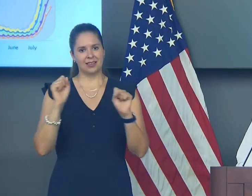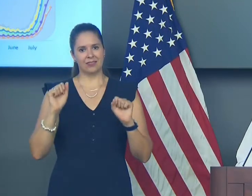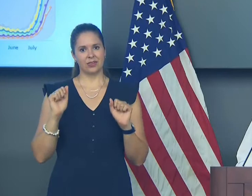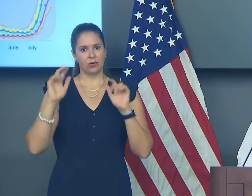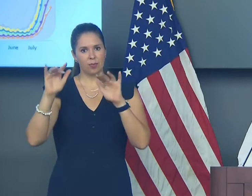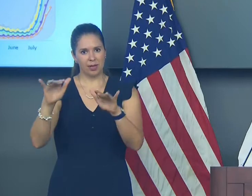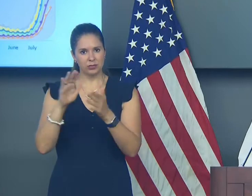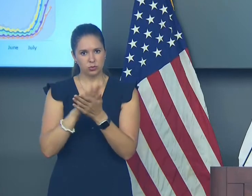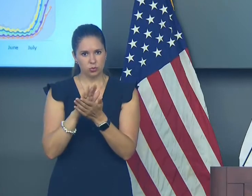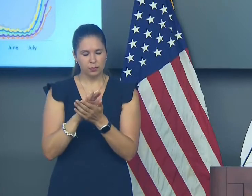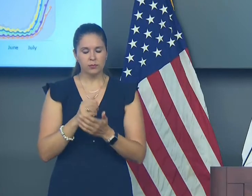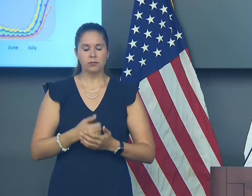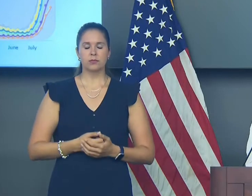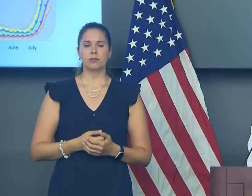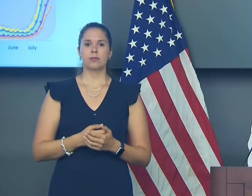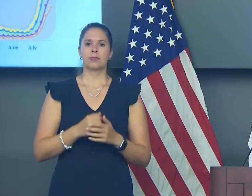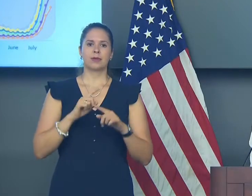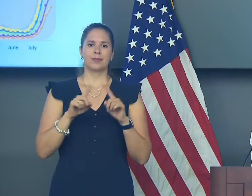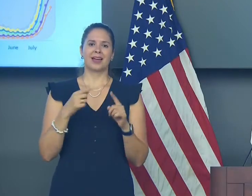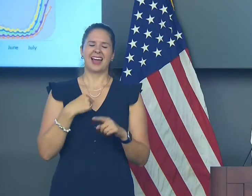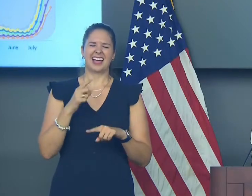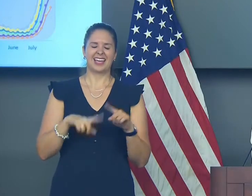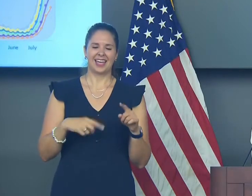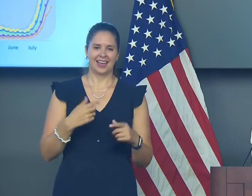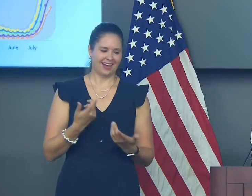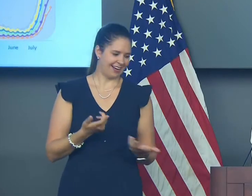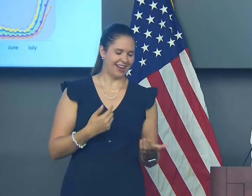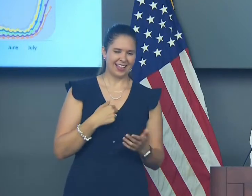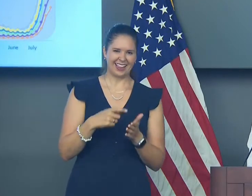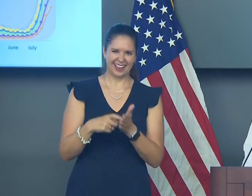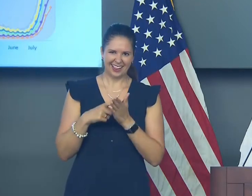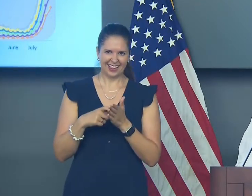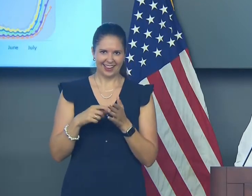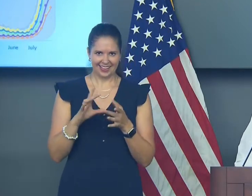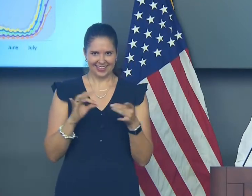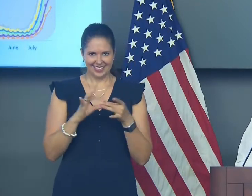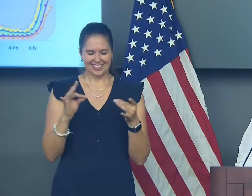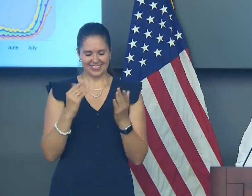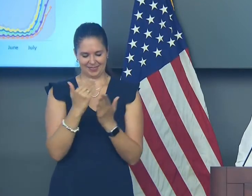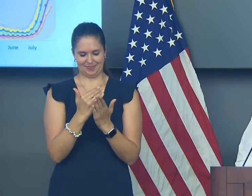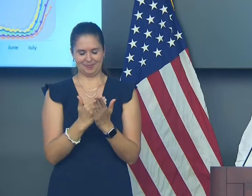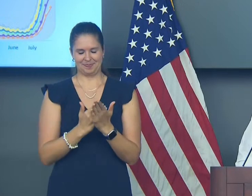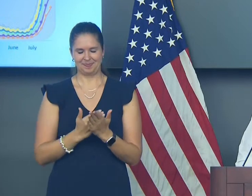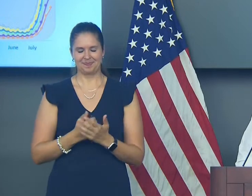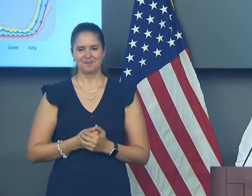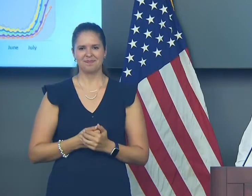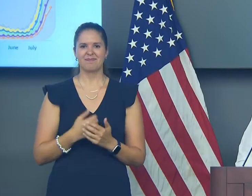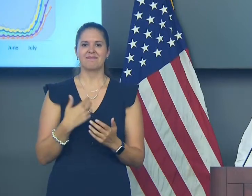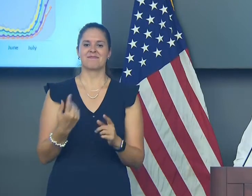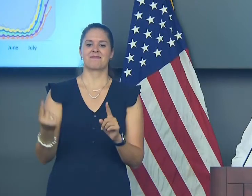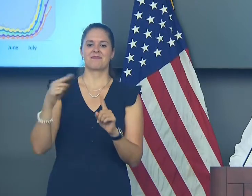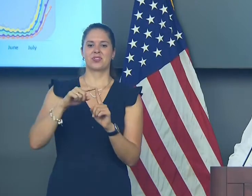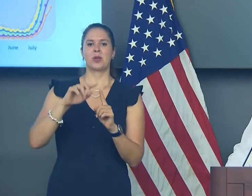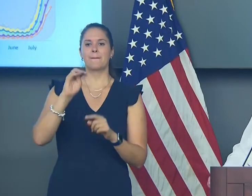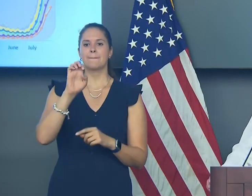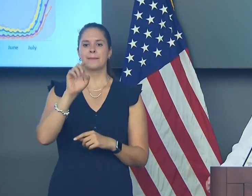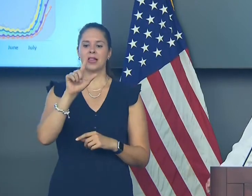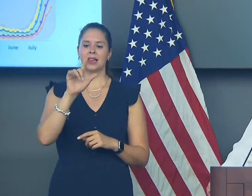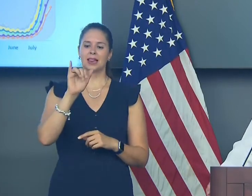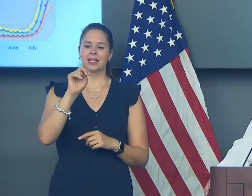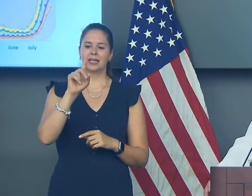school. But I can't. There's a few things that I have to say. I want to get back to